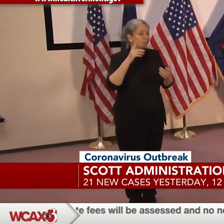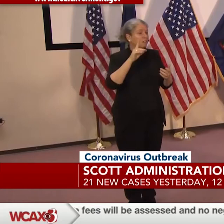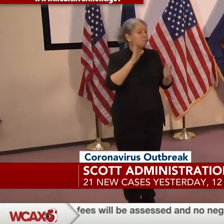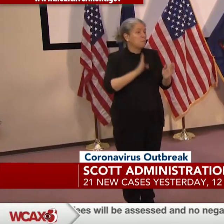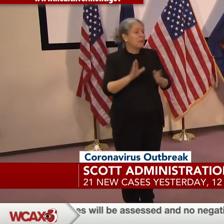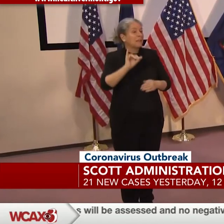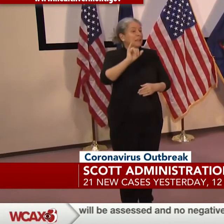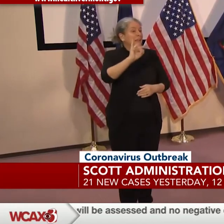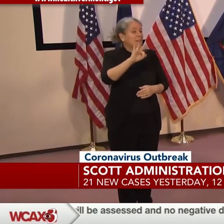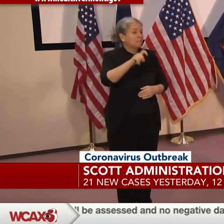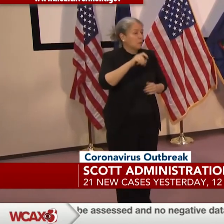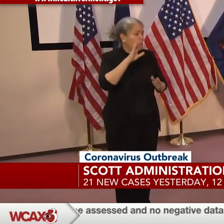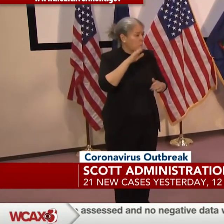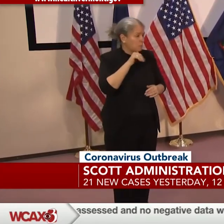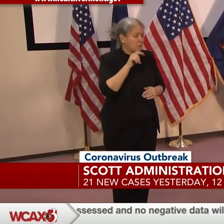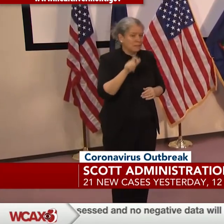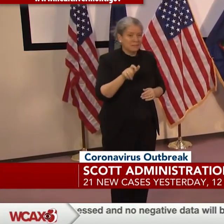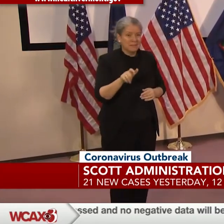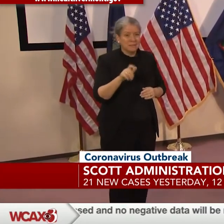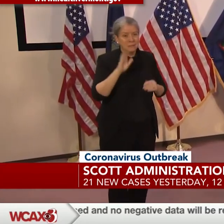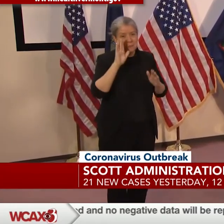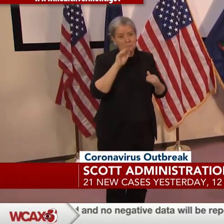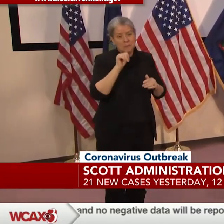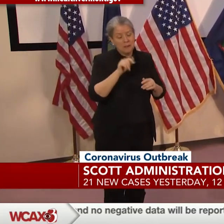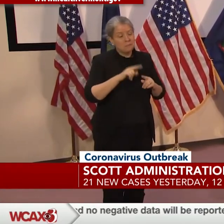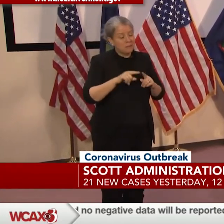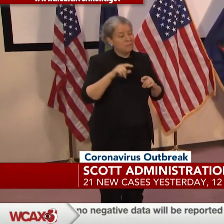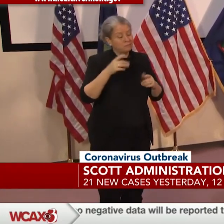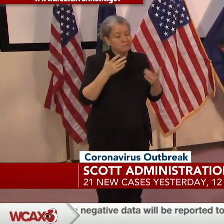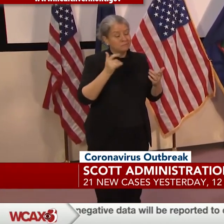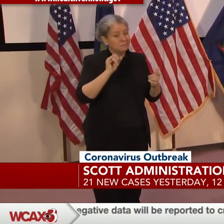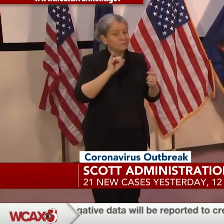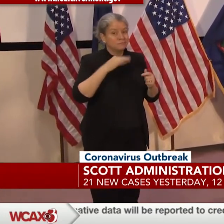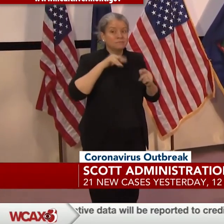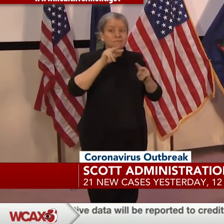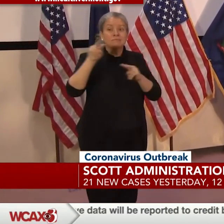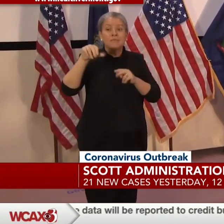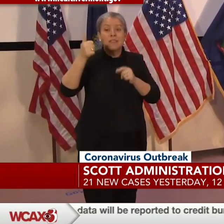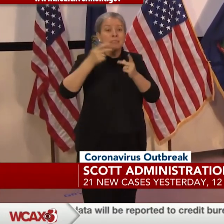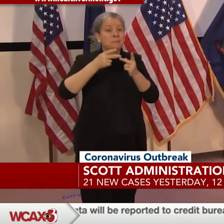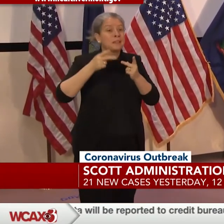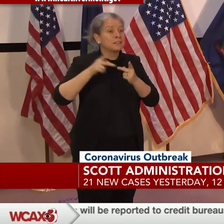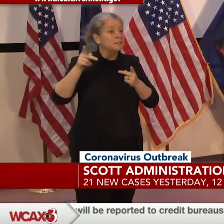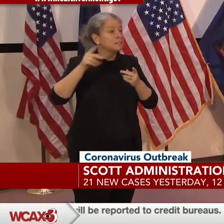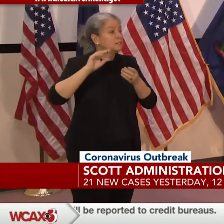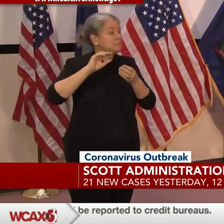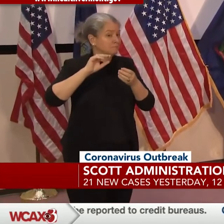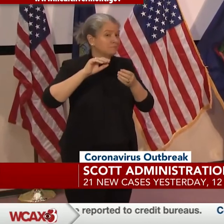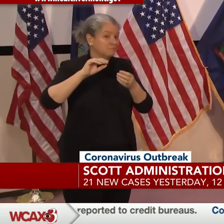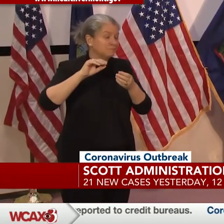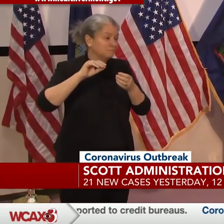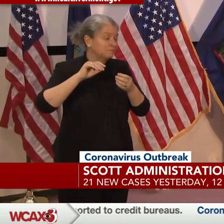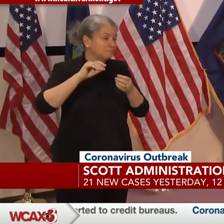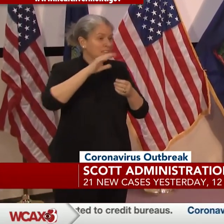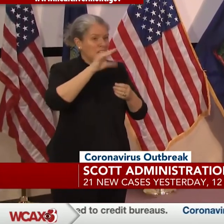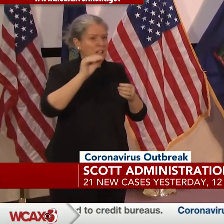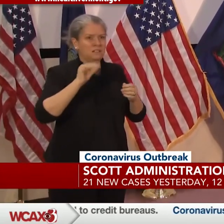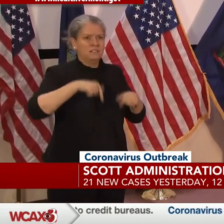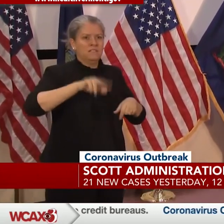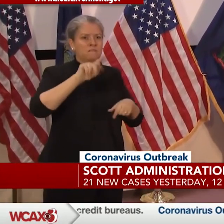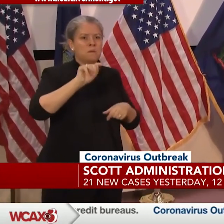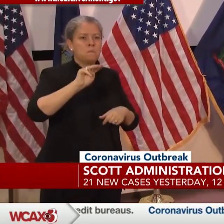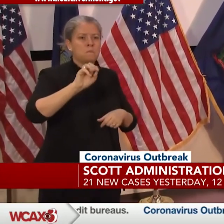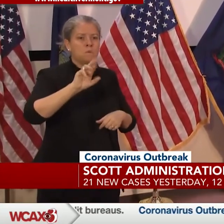that, but considering the number of people who are the morticians in the